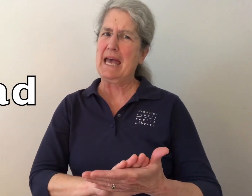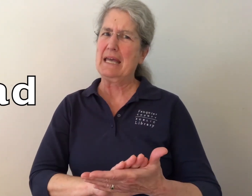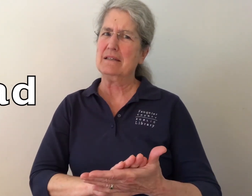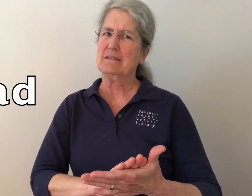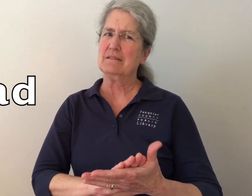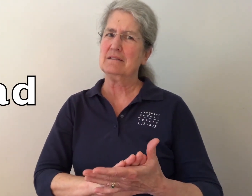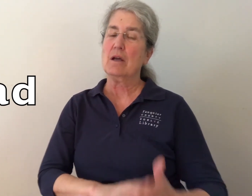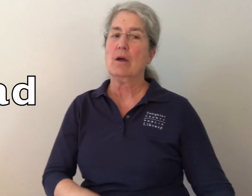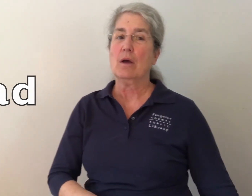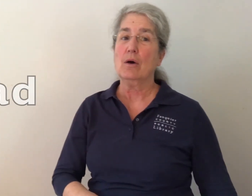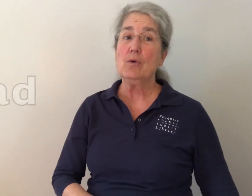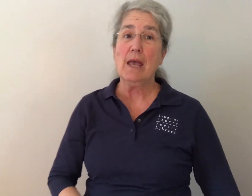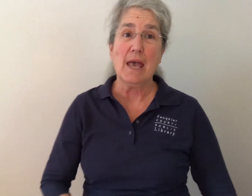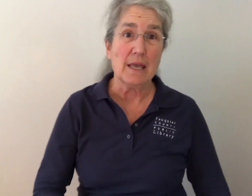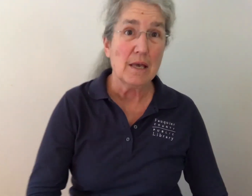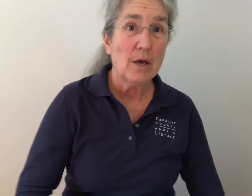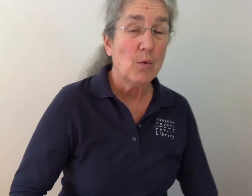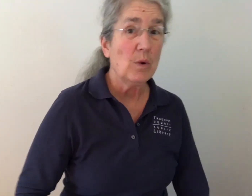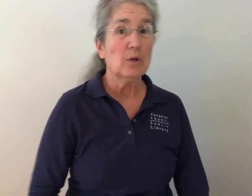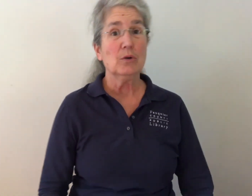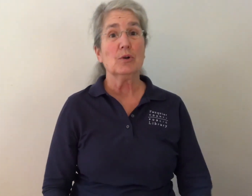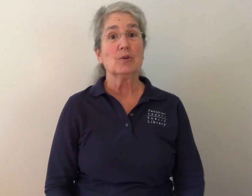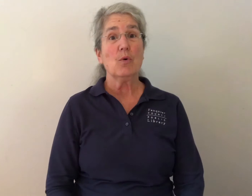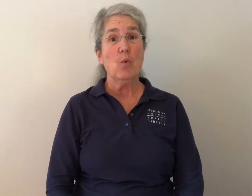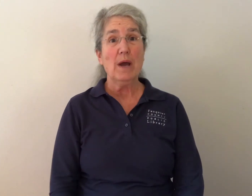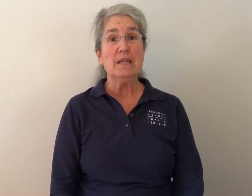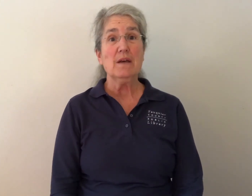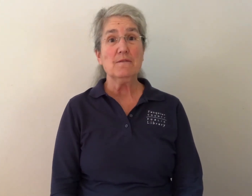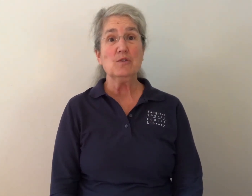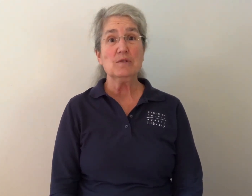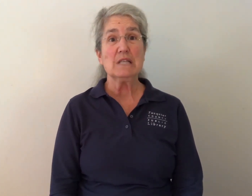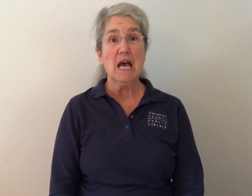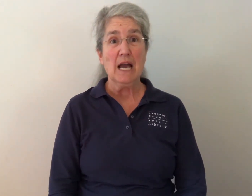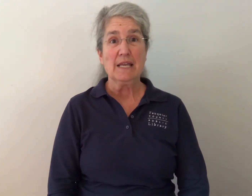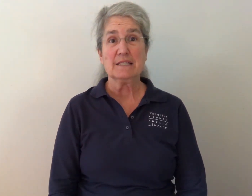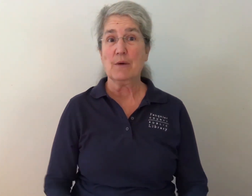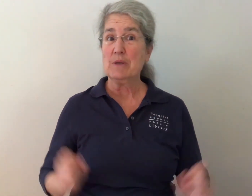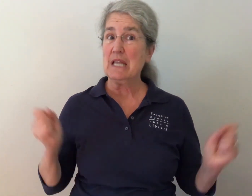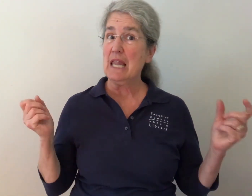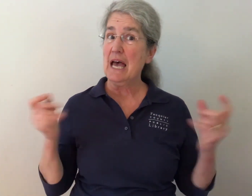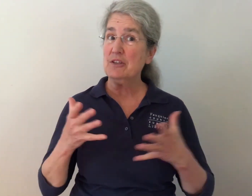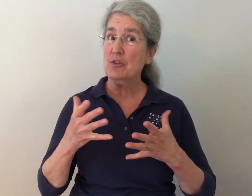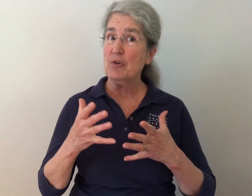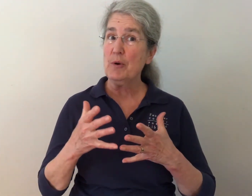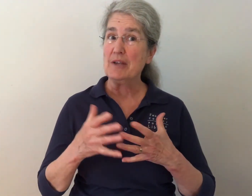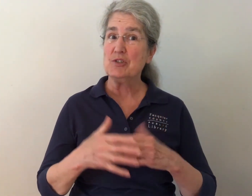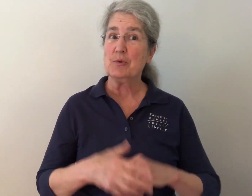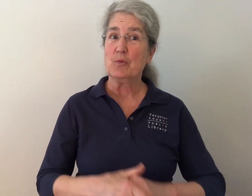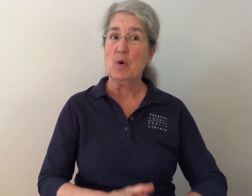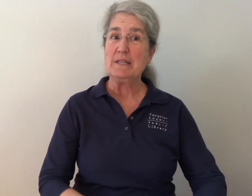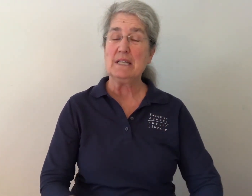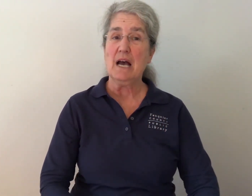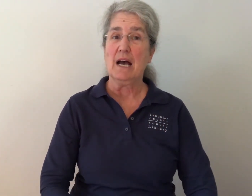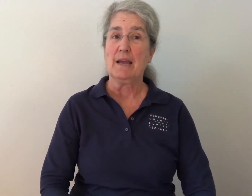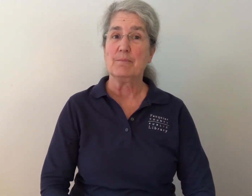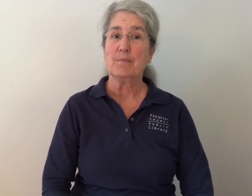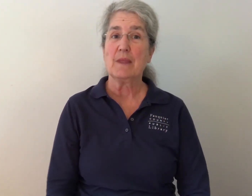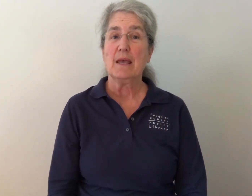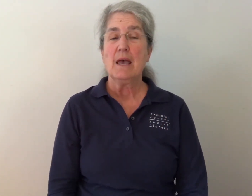bad. Okay, we learned quite a few signs. That was a lot to throw at you at one time.